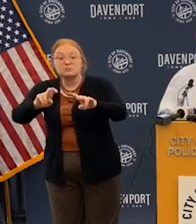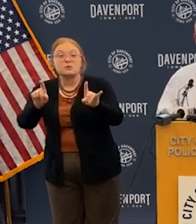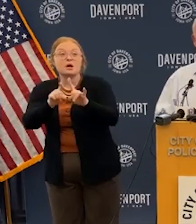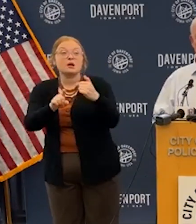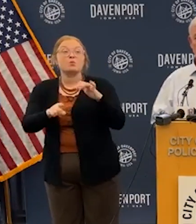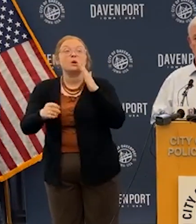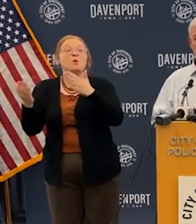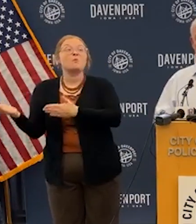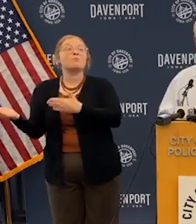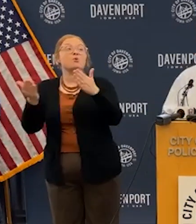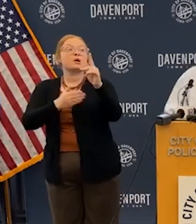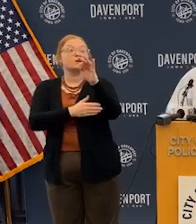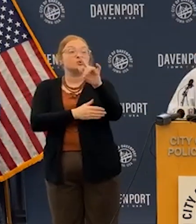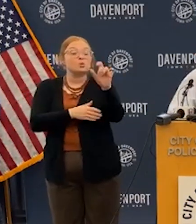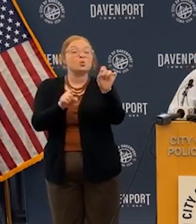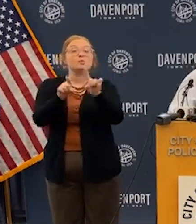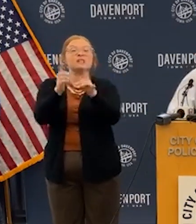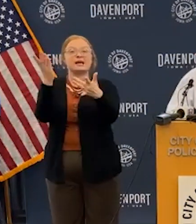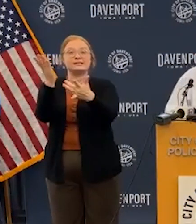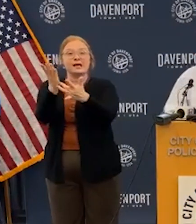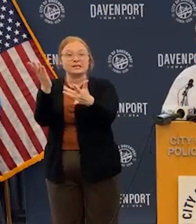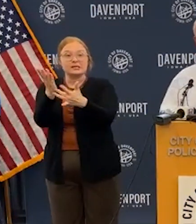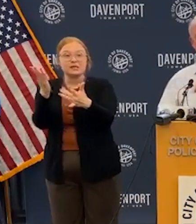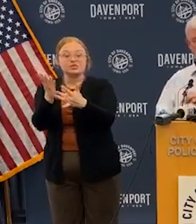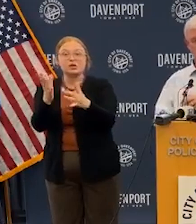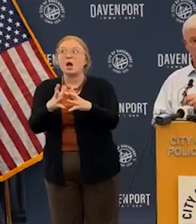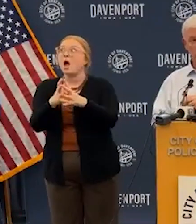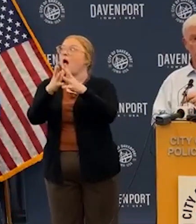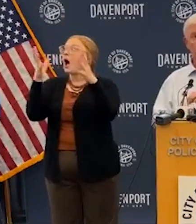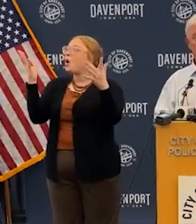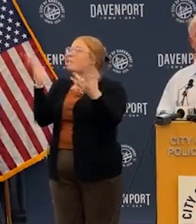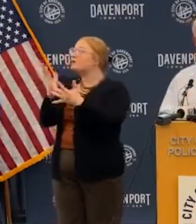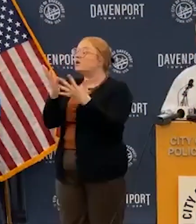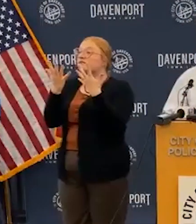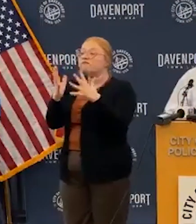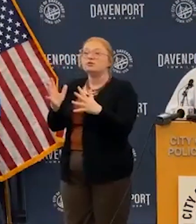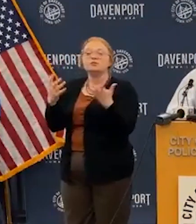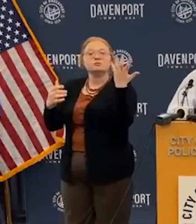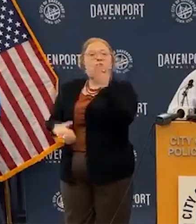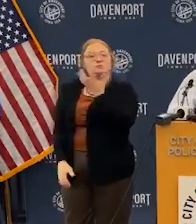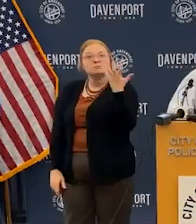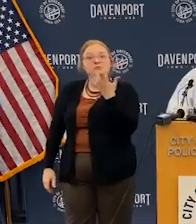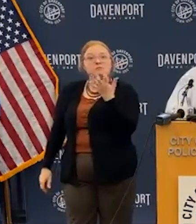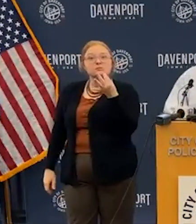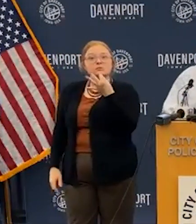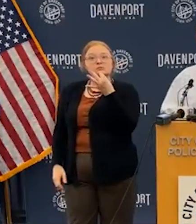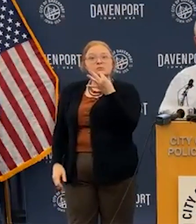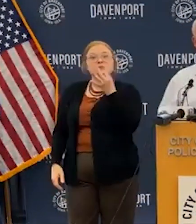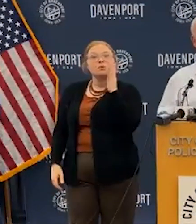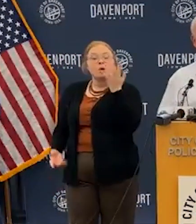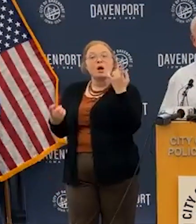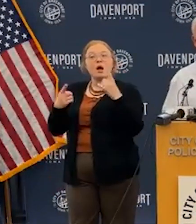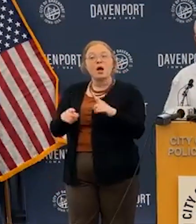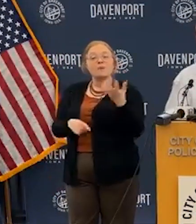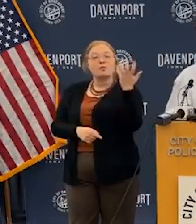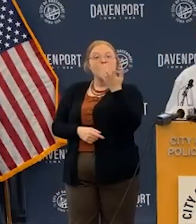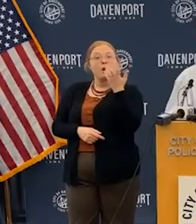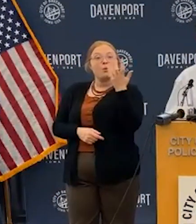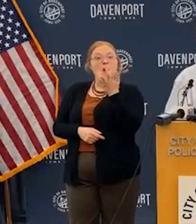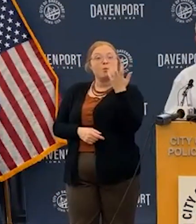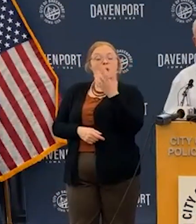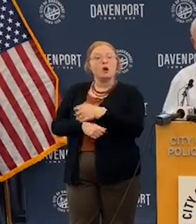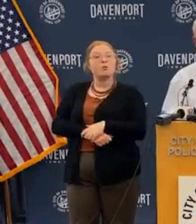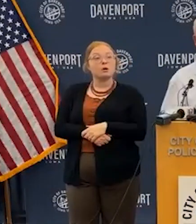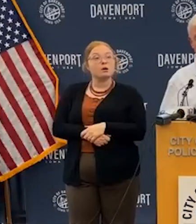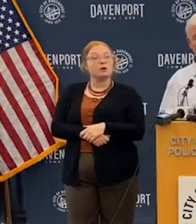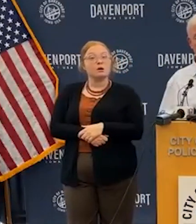technology that's already been done, much less that will probably yet to come by engineering folks, if you saw the multiple people yesterday with